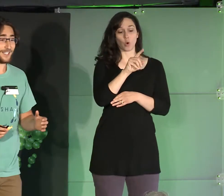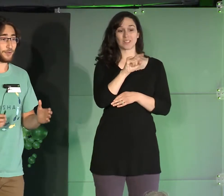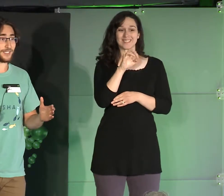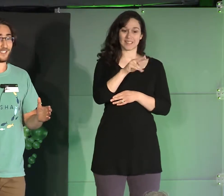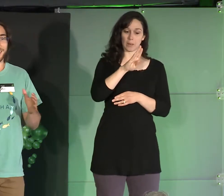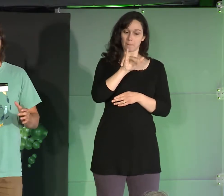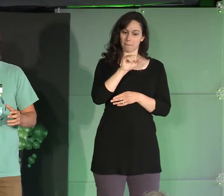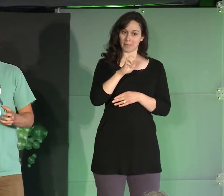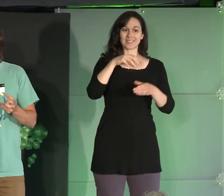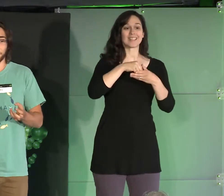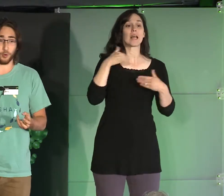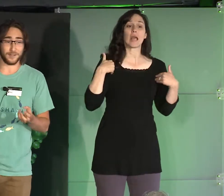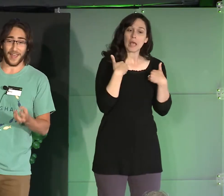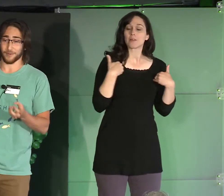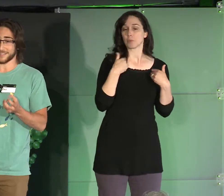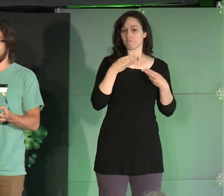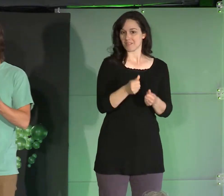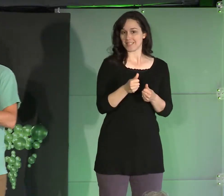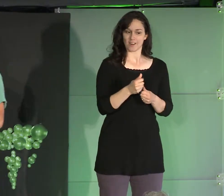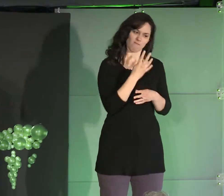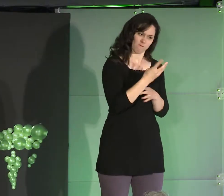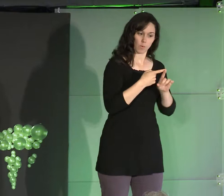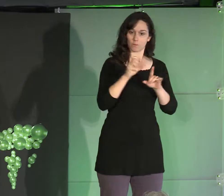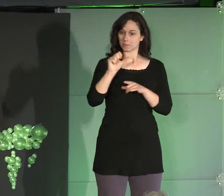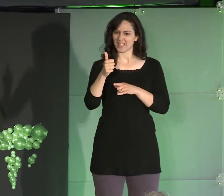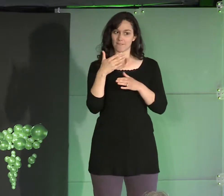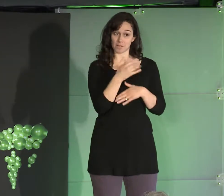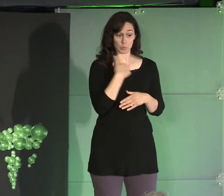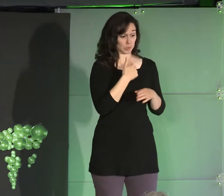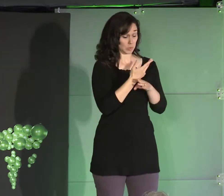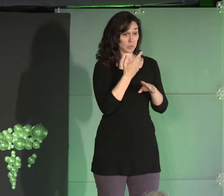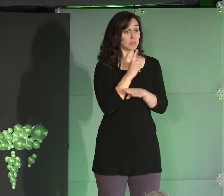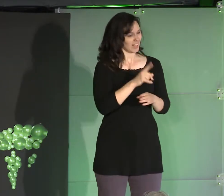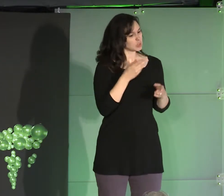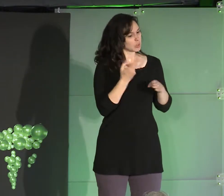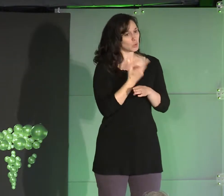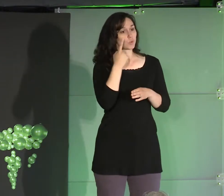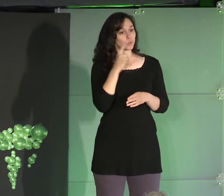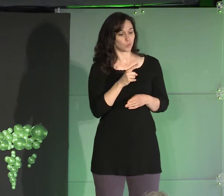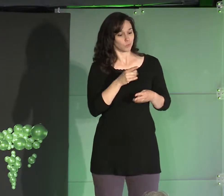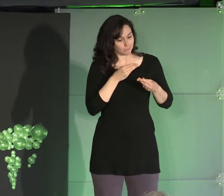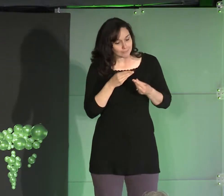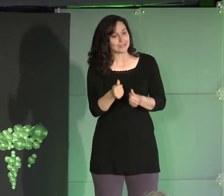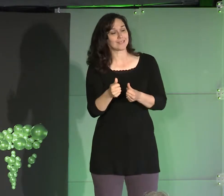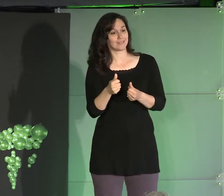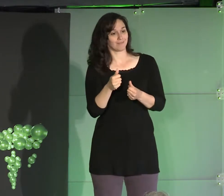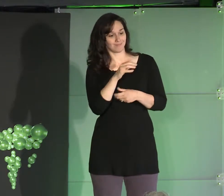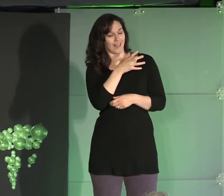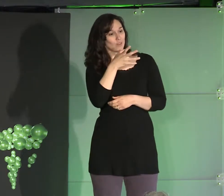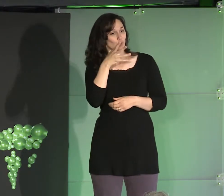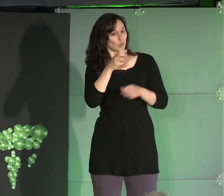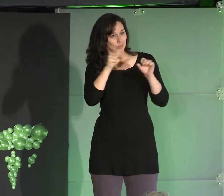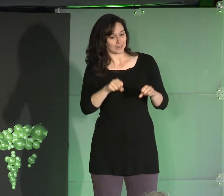feed, which is astonishing that 4 out of every 10 fish that we use are actually used to fuel the agricultural system, and then